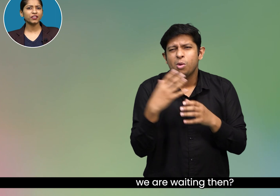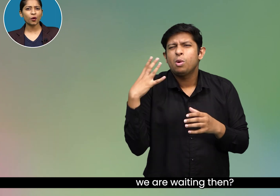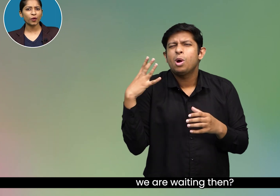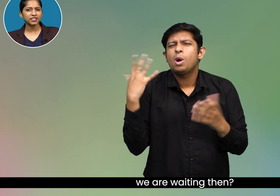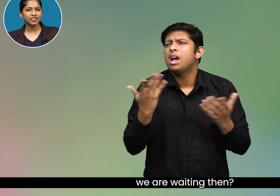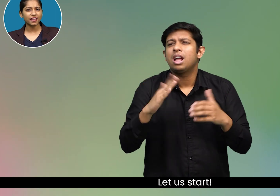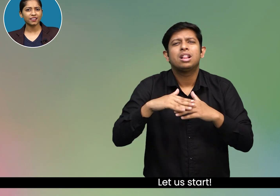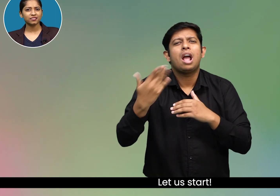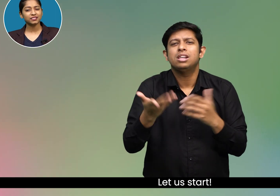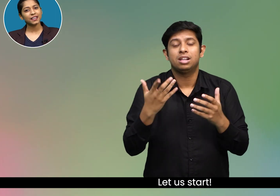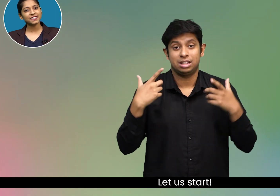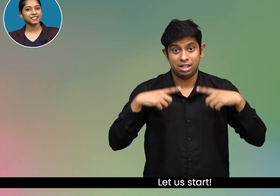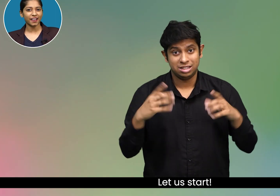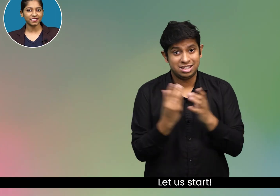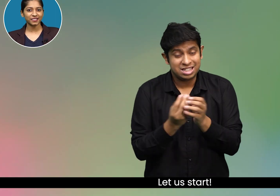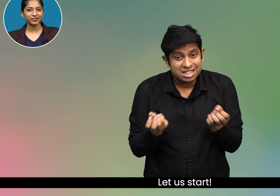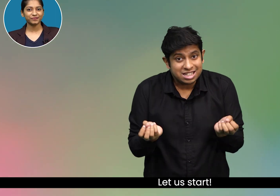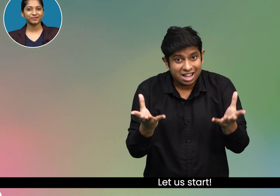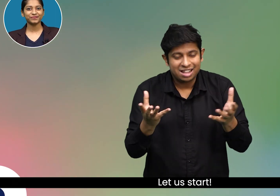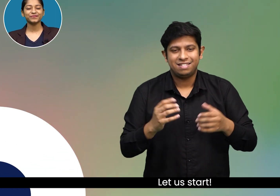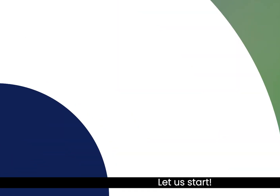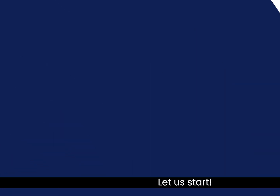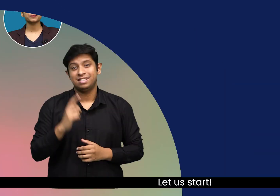What for we are waiting then? Let us start.